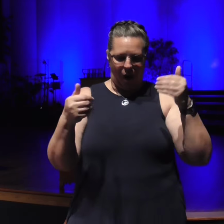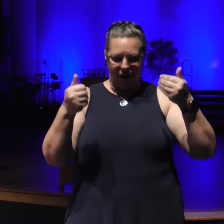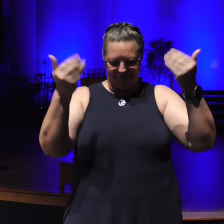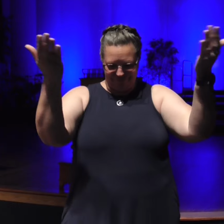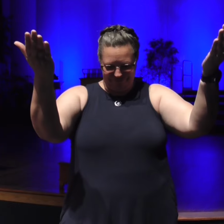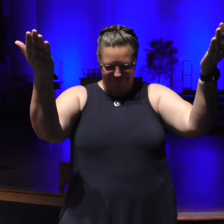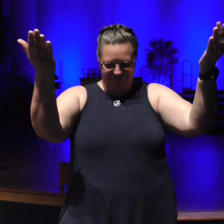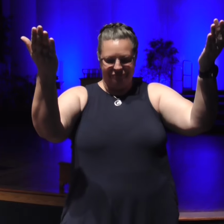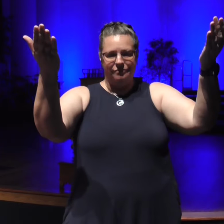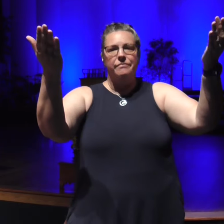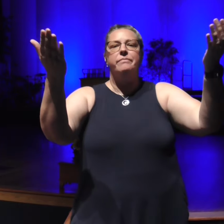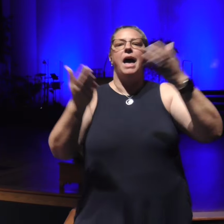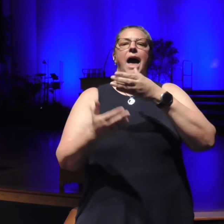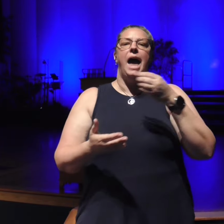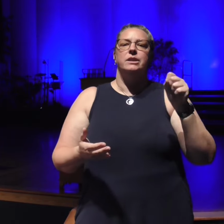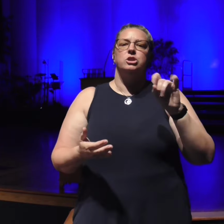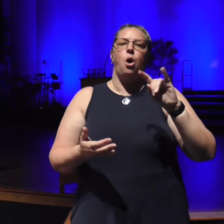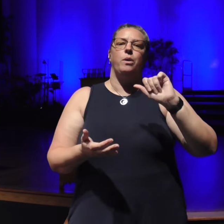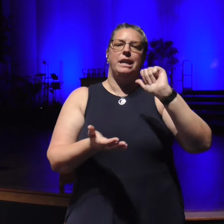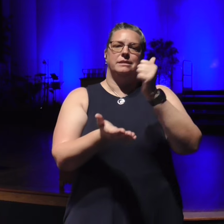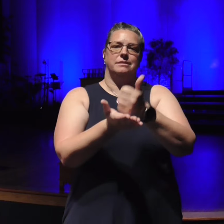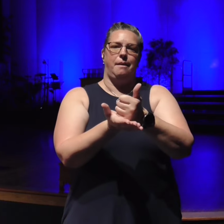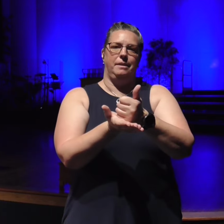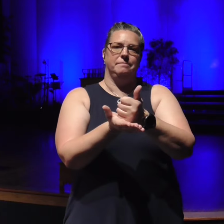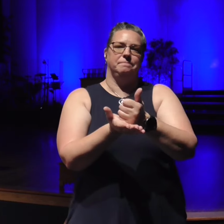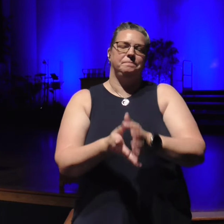be. And so it is.